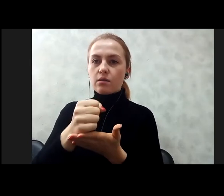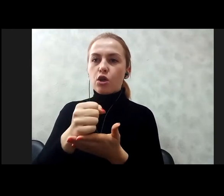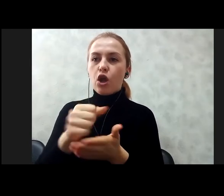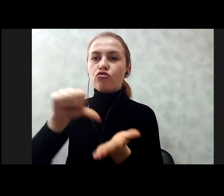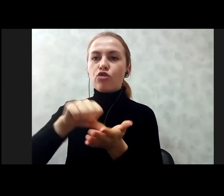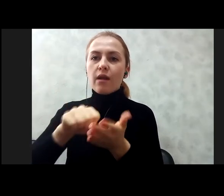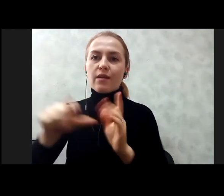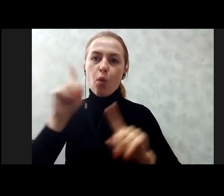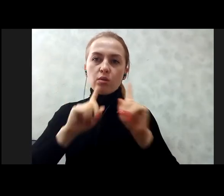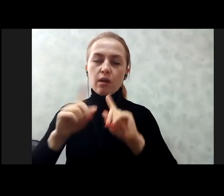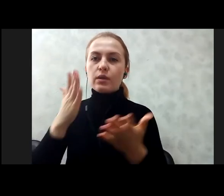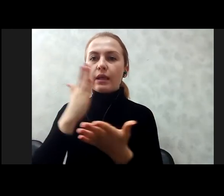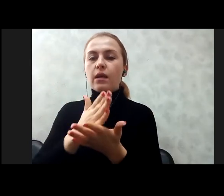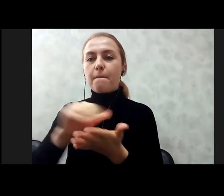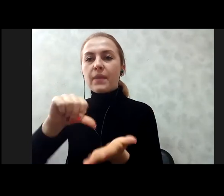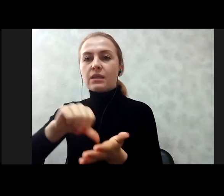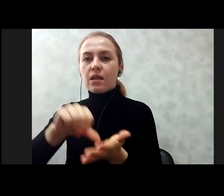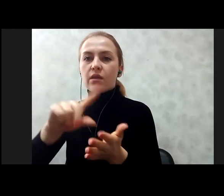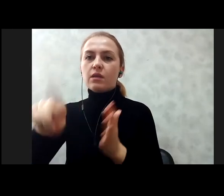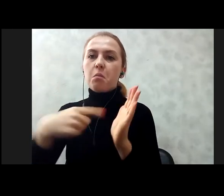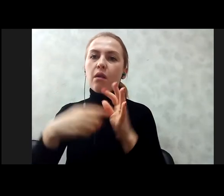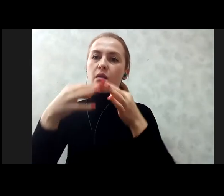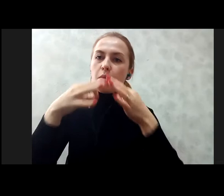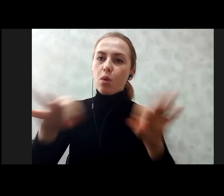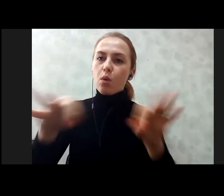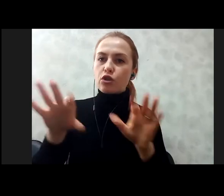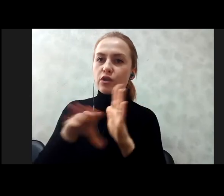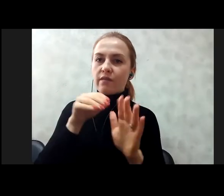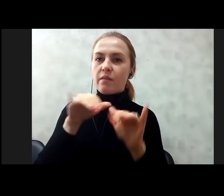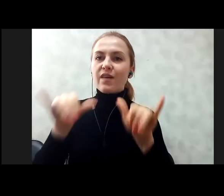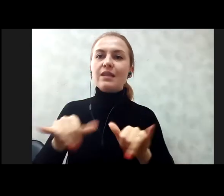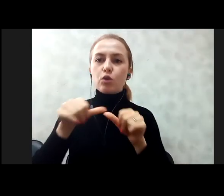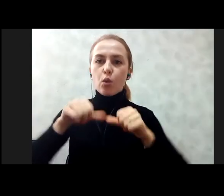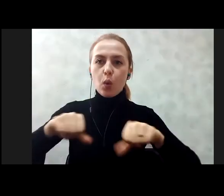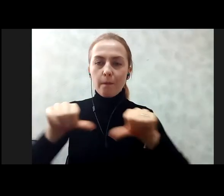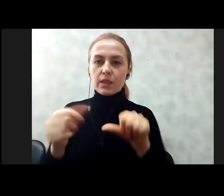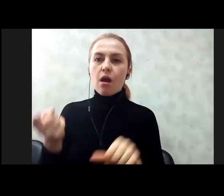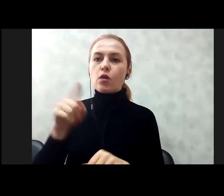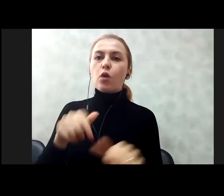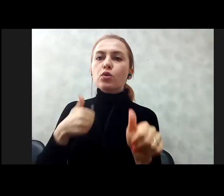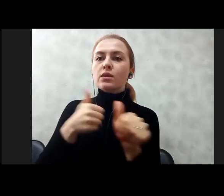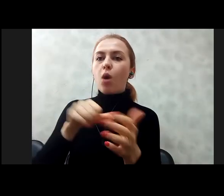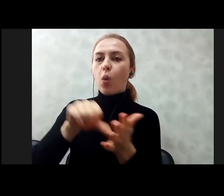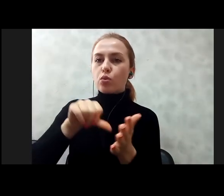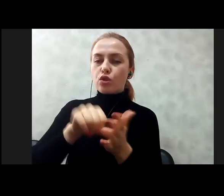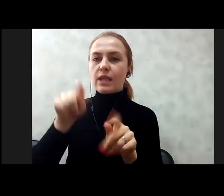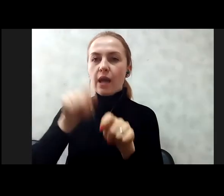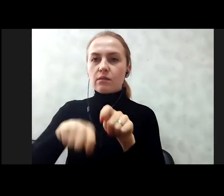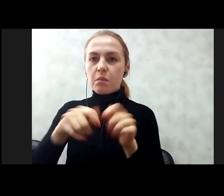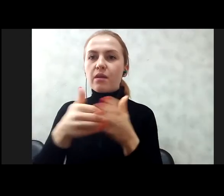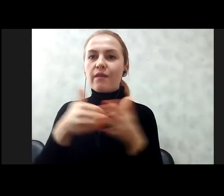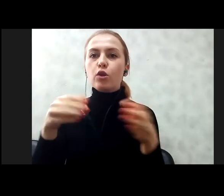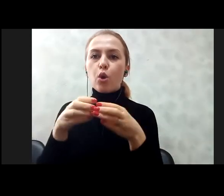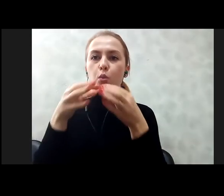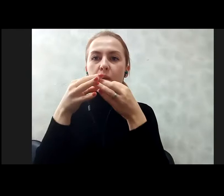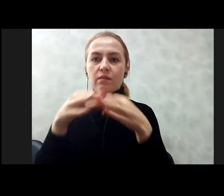delegations and the members of the Congress and local authorities, and with participation of experts from